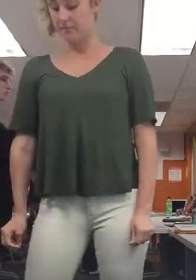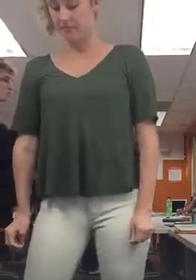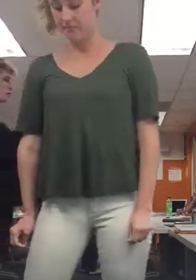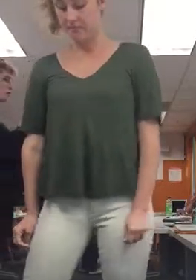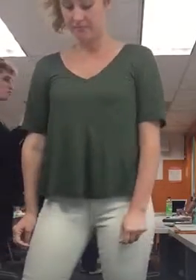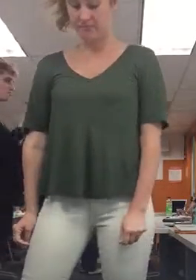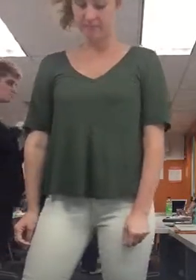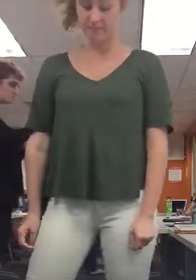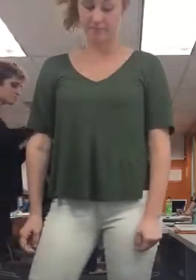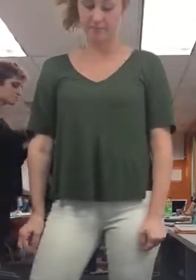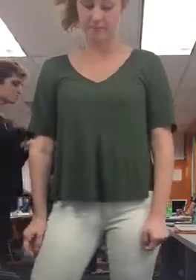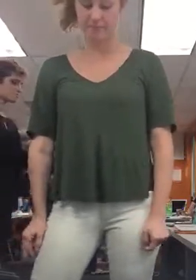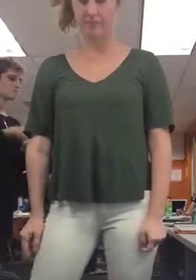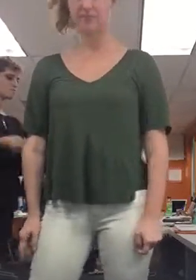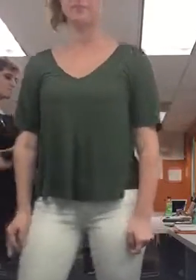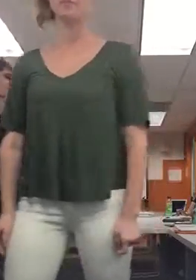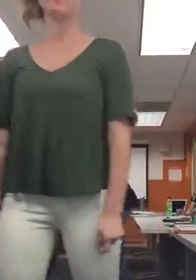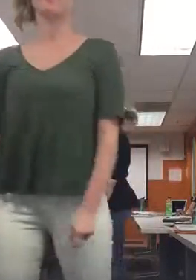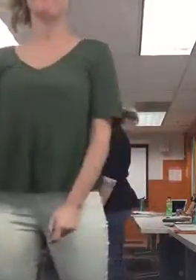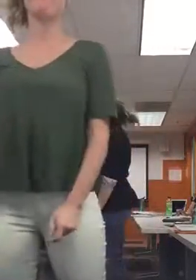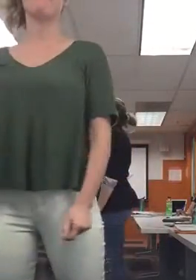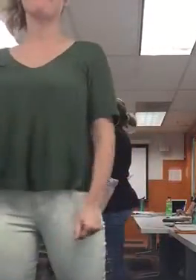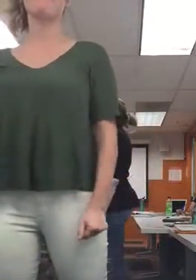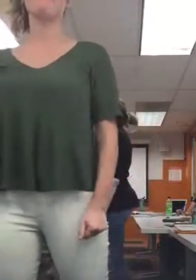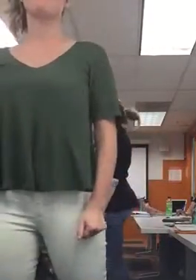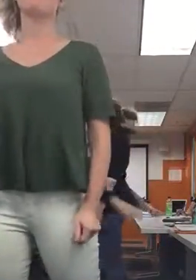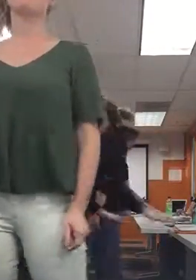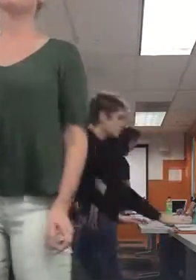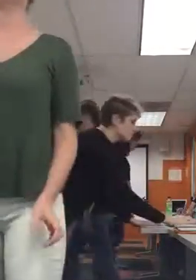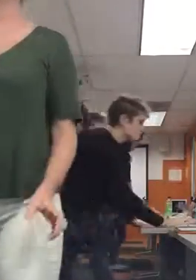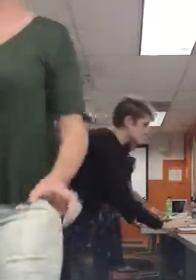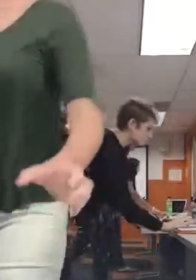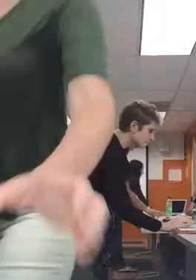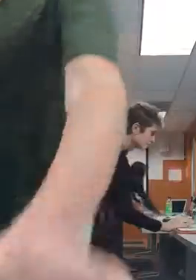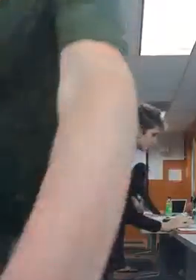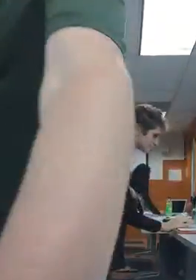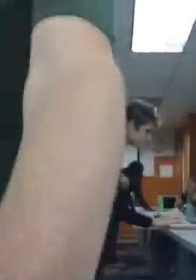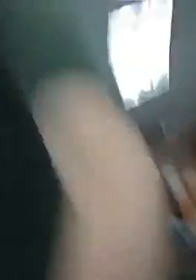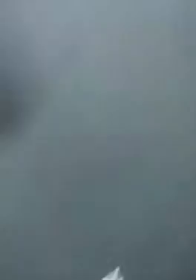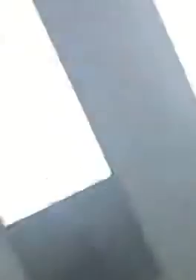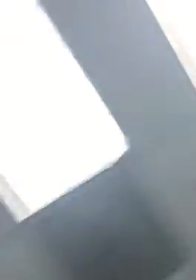All right, three. During the war, men and women had to lay hard and chop.